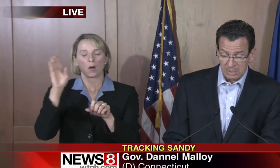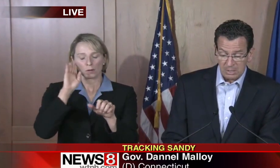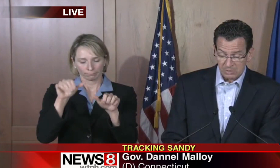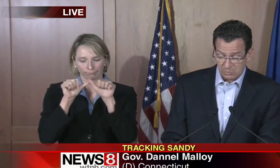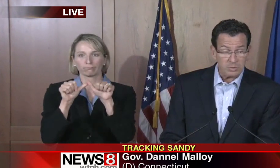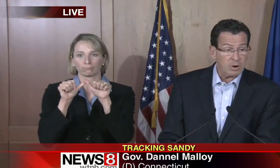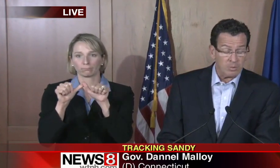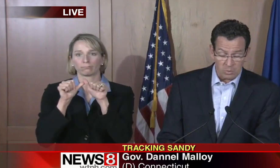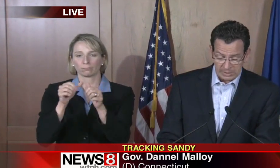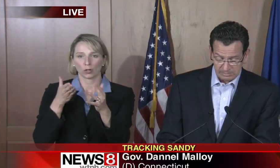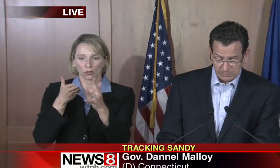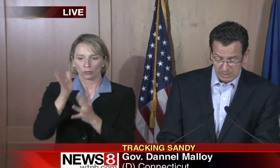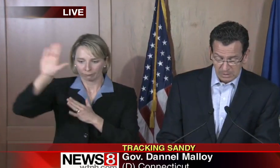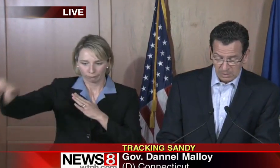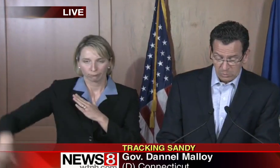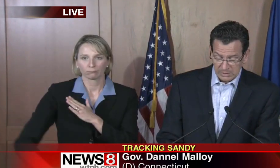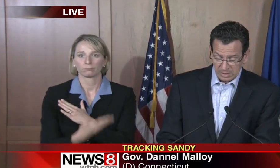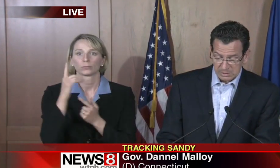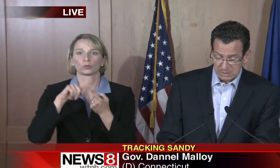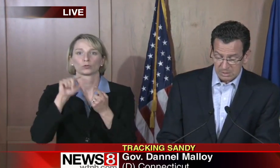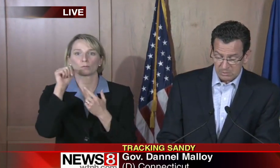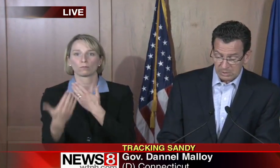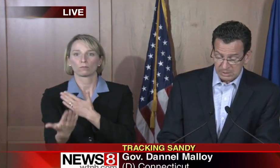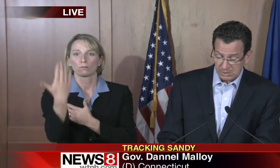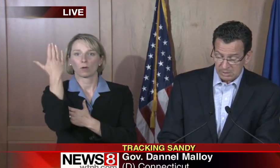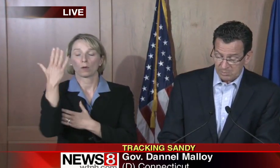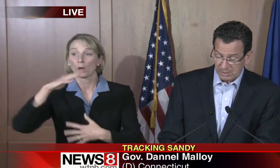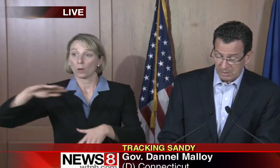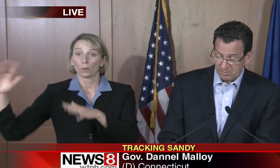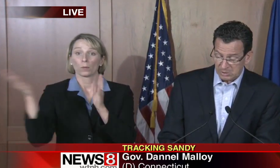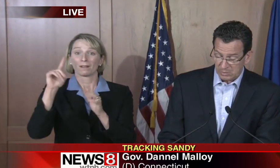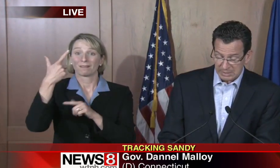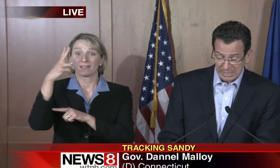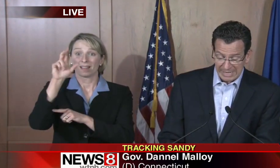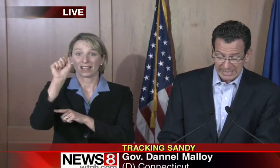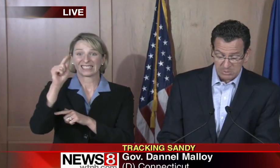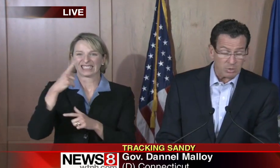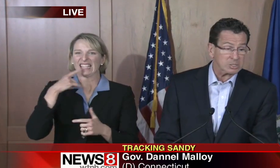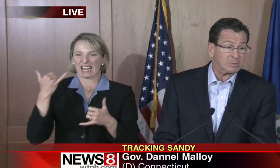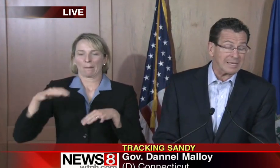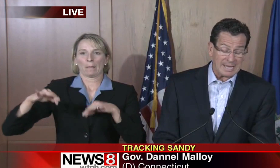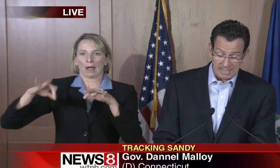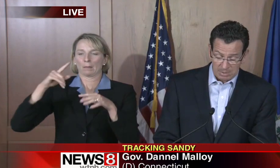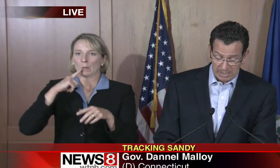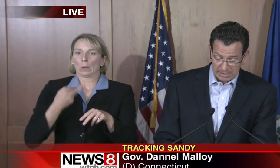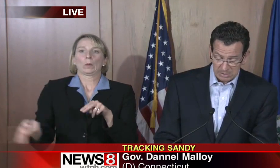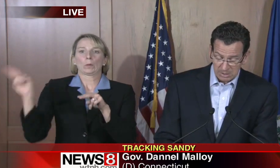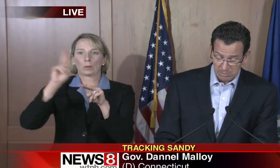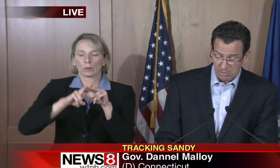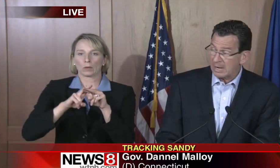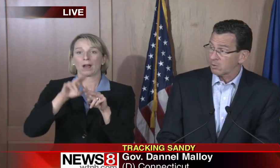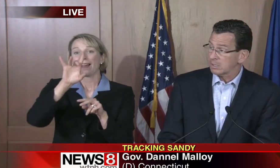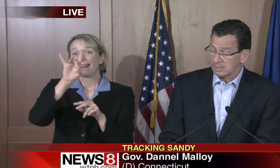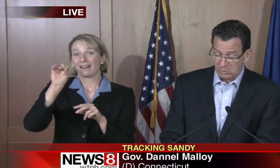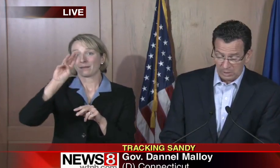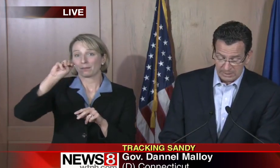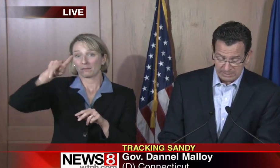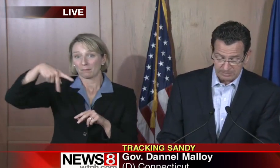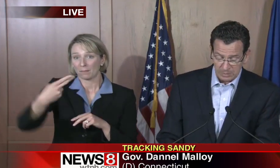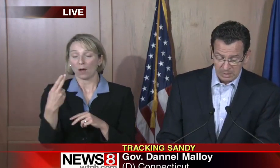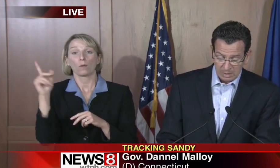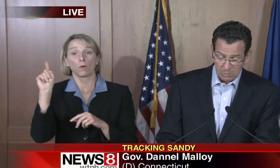strong through tomorrow morning. Wind gusts are really starting to pick up, measuring as high as approximately 80 miles per hour in